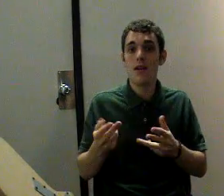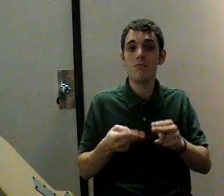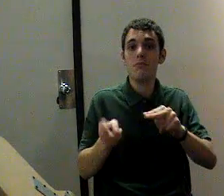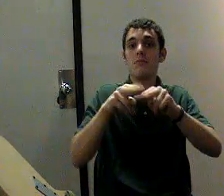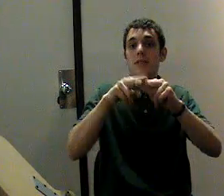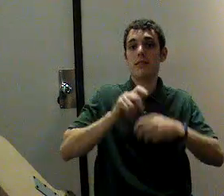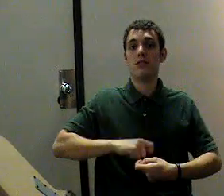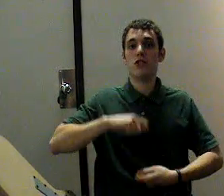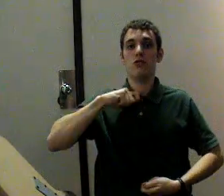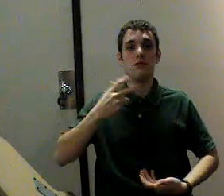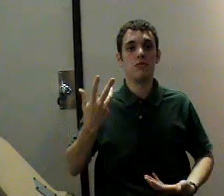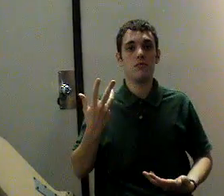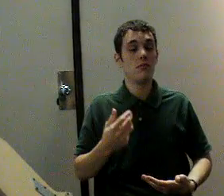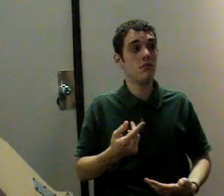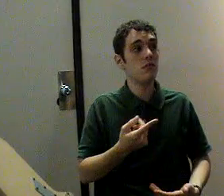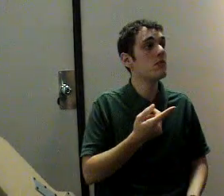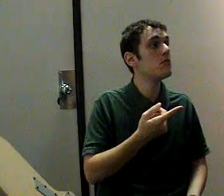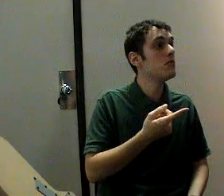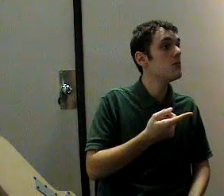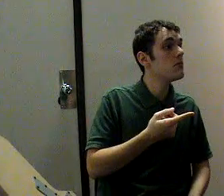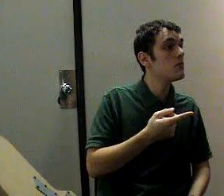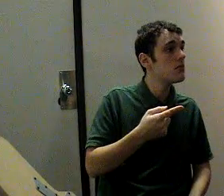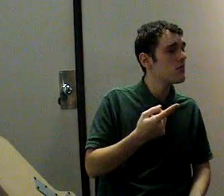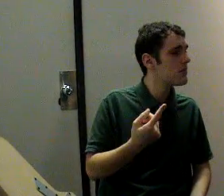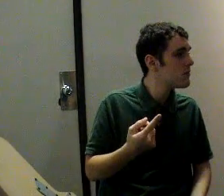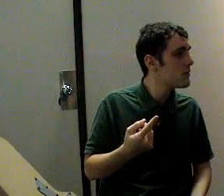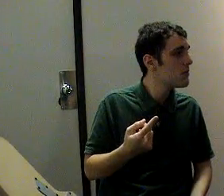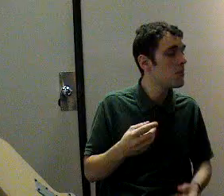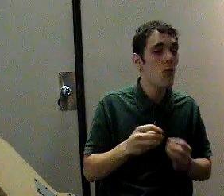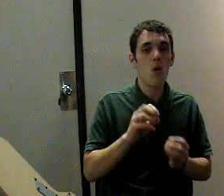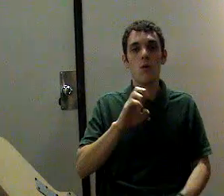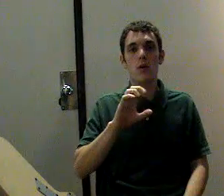Greater weight or Recruitment, right? Greater recruitment?